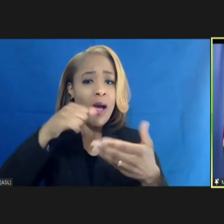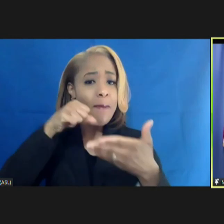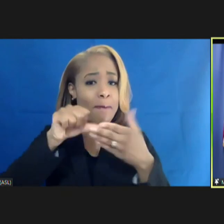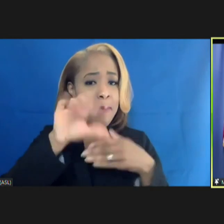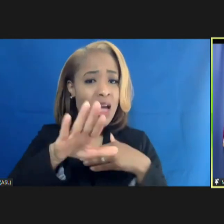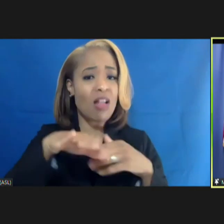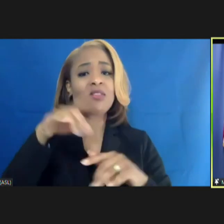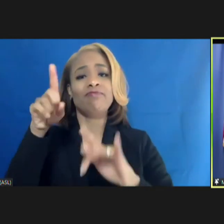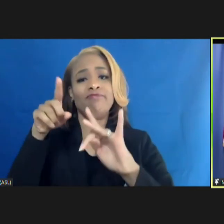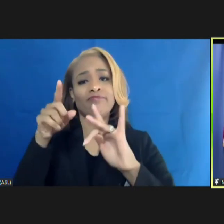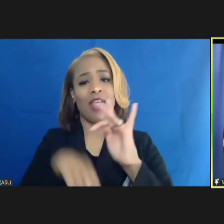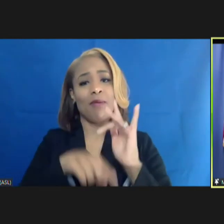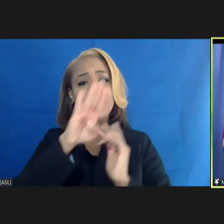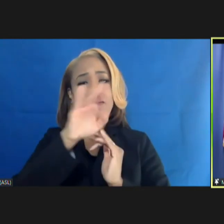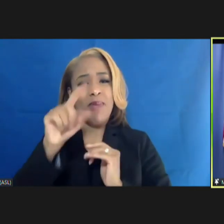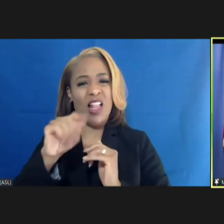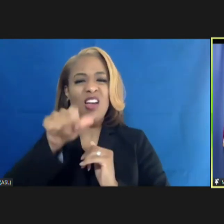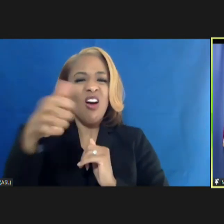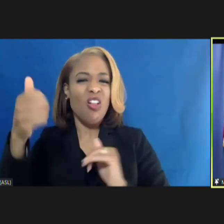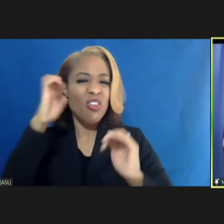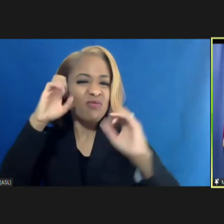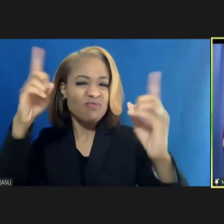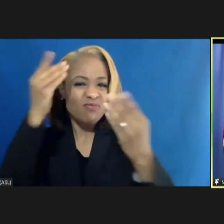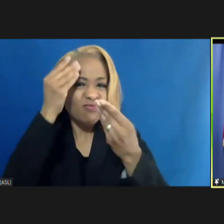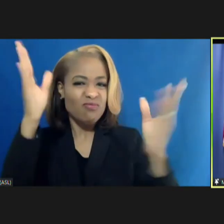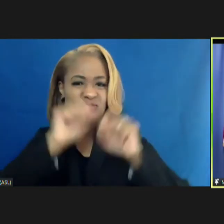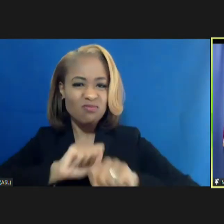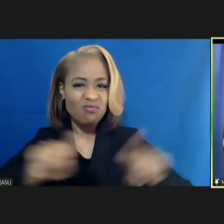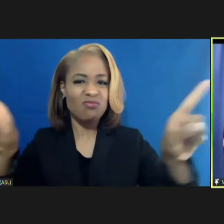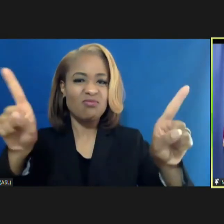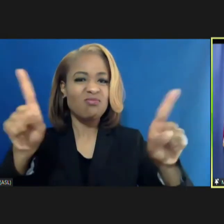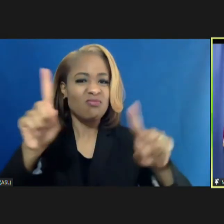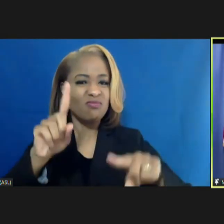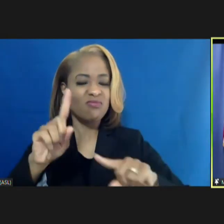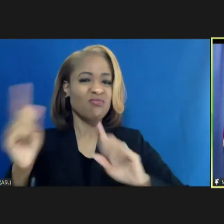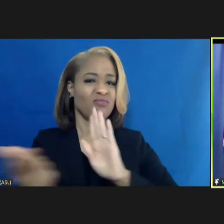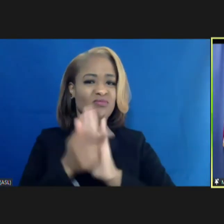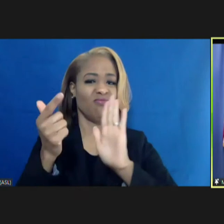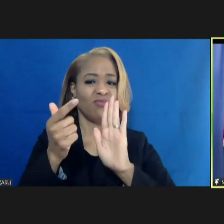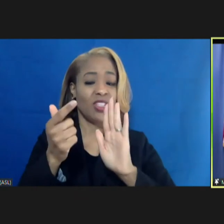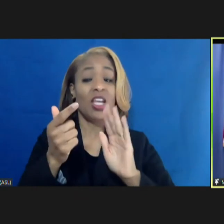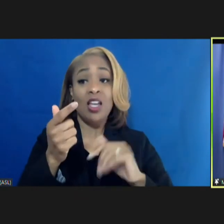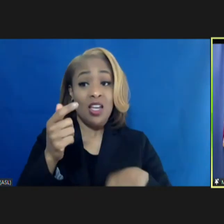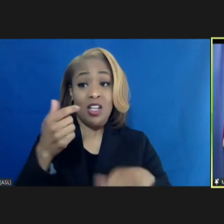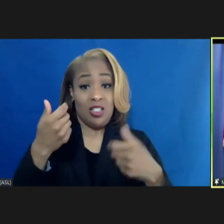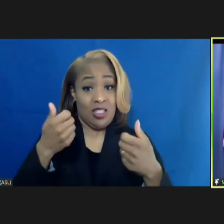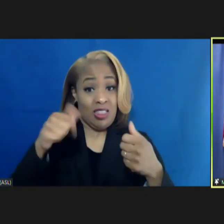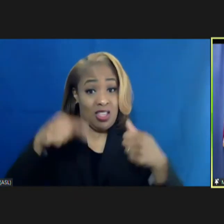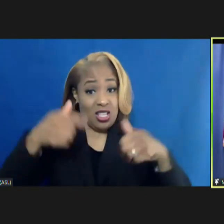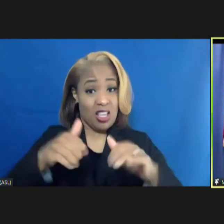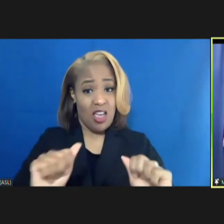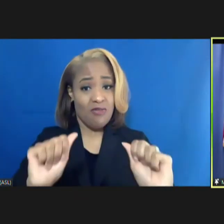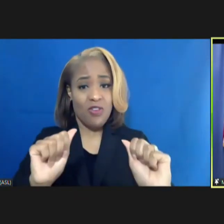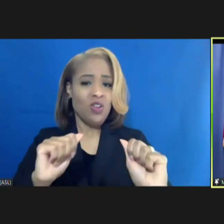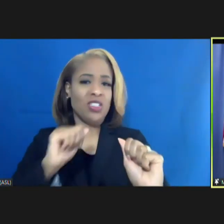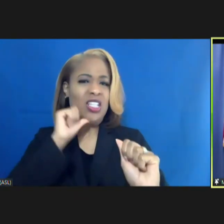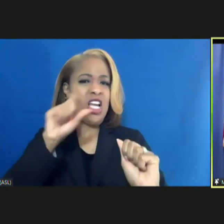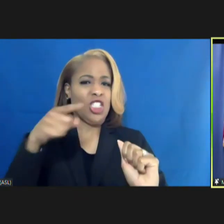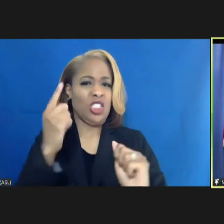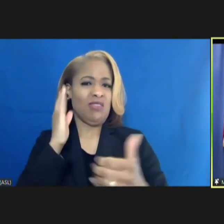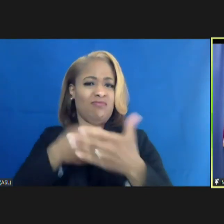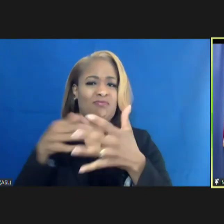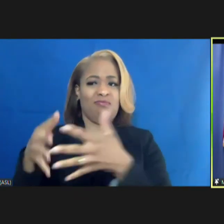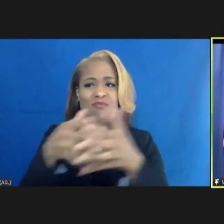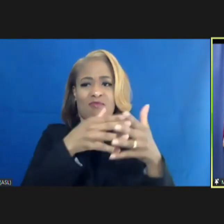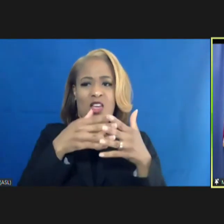ballot applications and other educational information. To embark on this endeavor is not just un-American and anti-democratic. It's